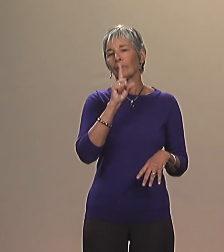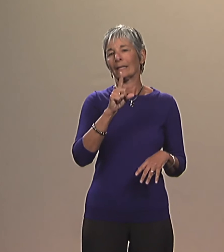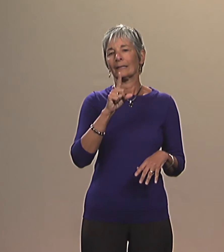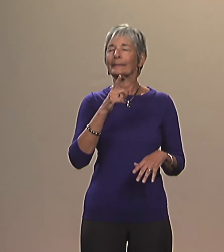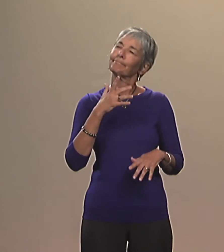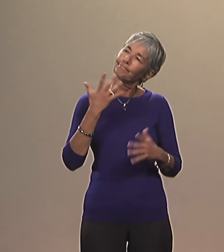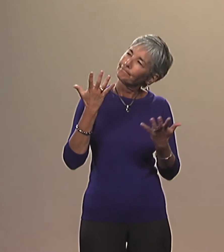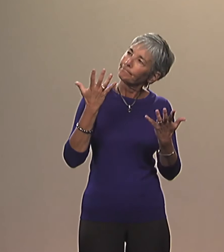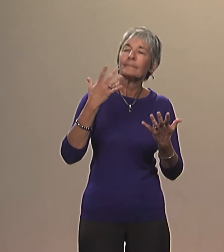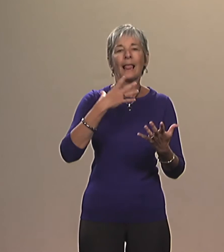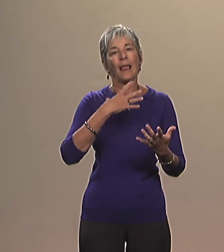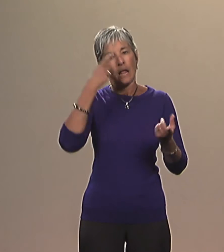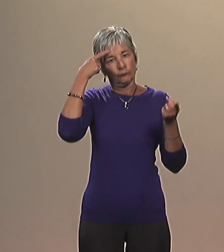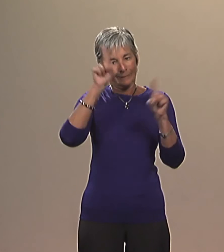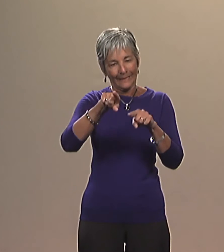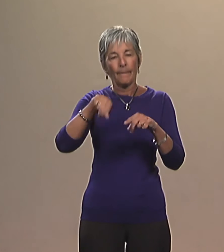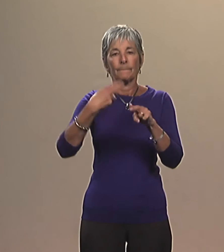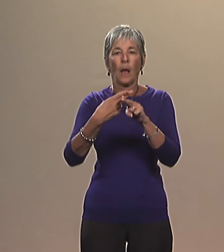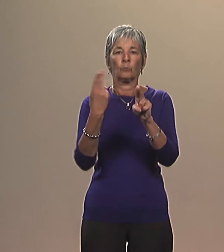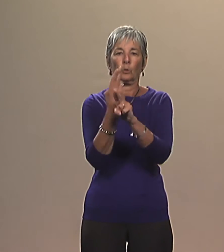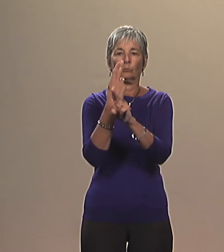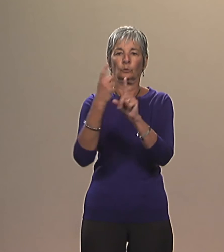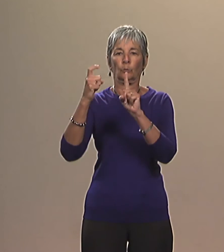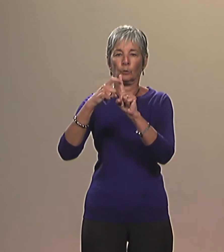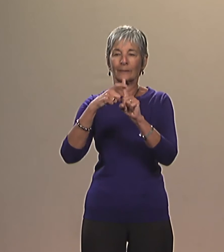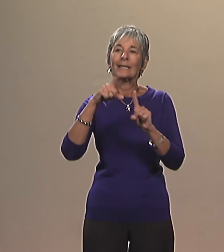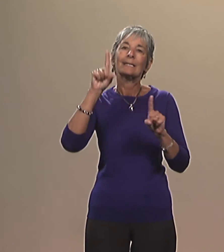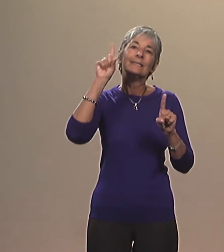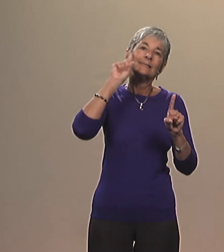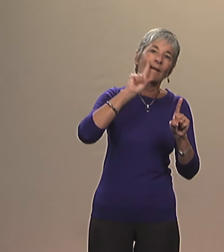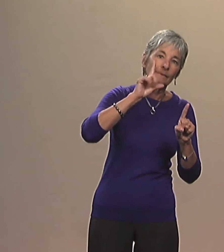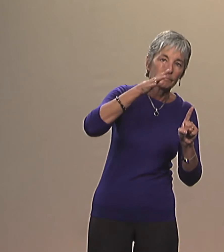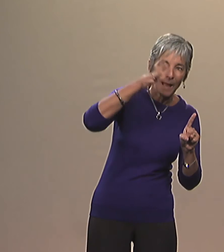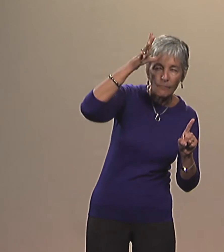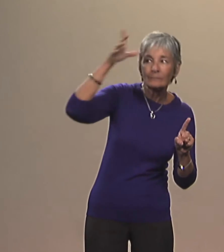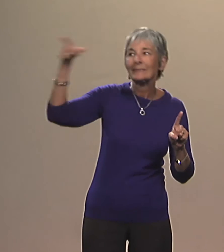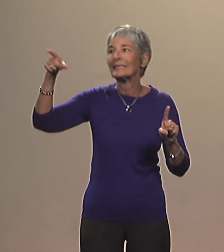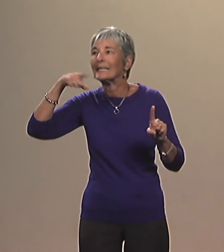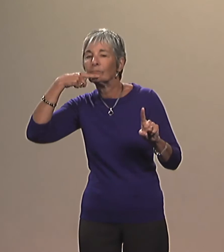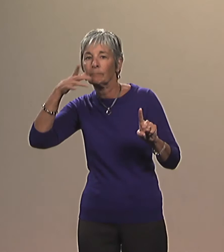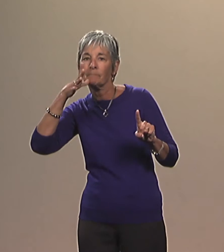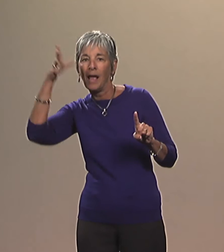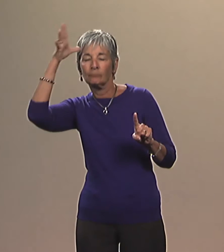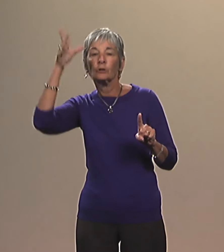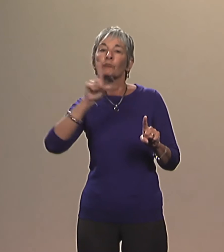I do not actually agree with labeling the two distinct groups as deaf parents and hearing parents.